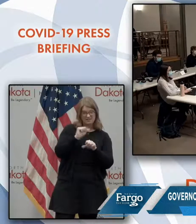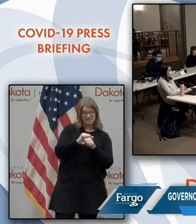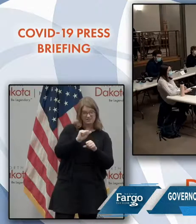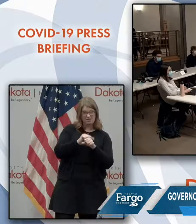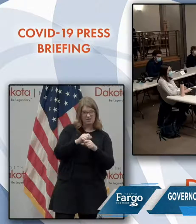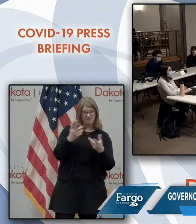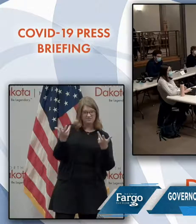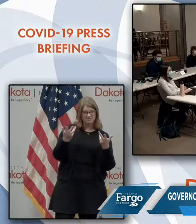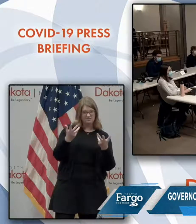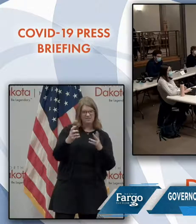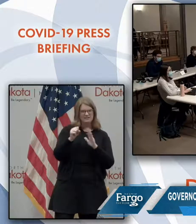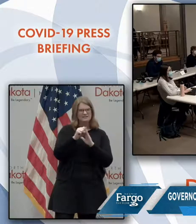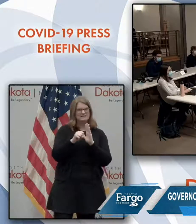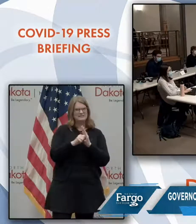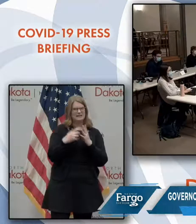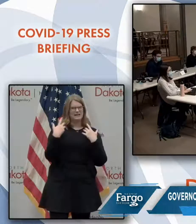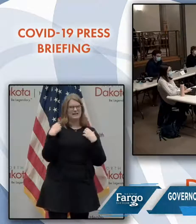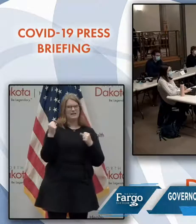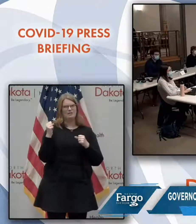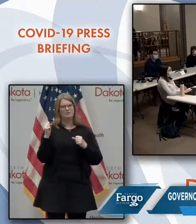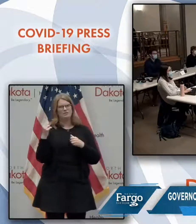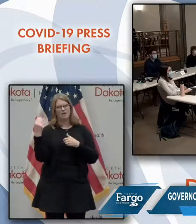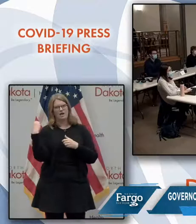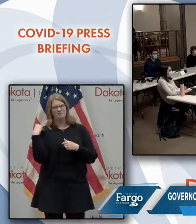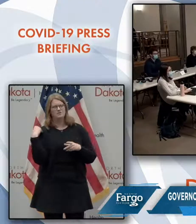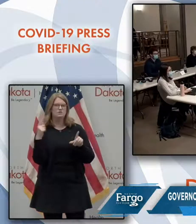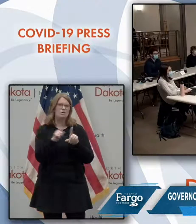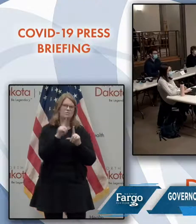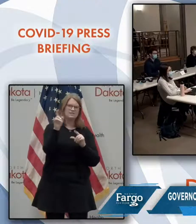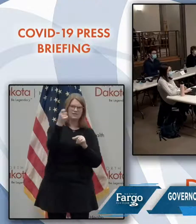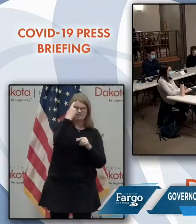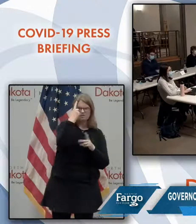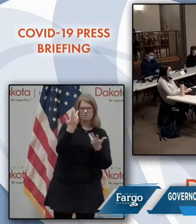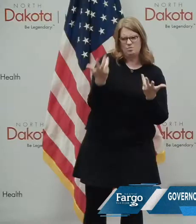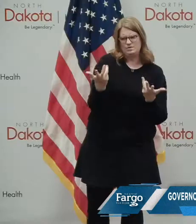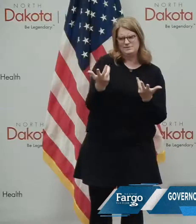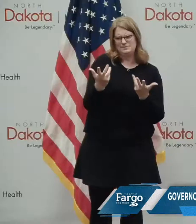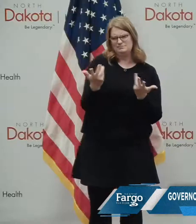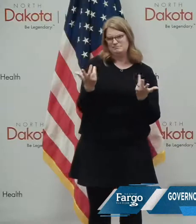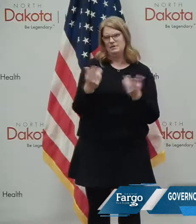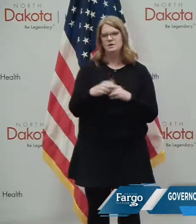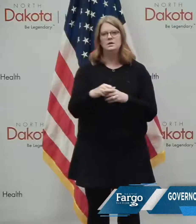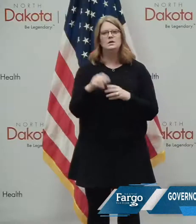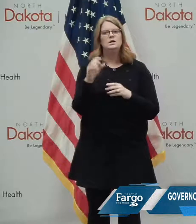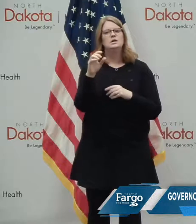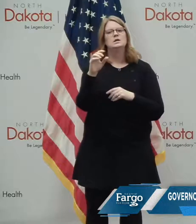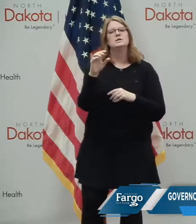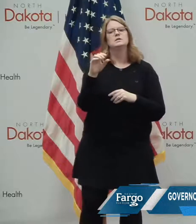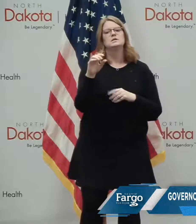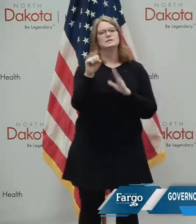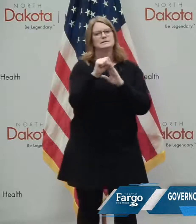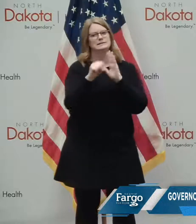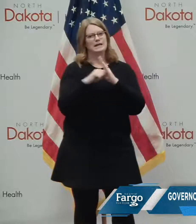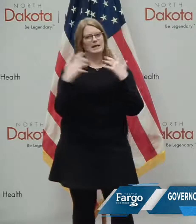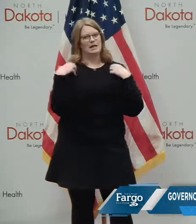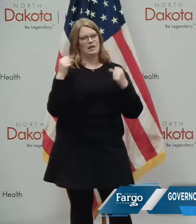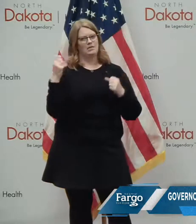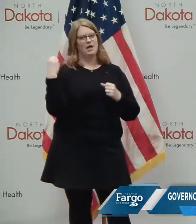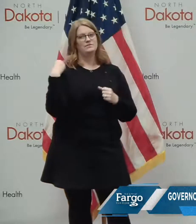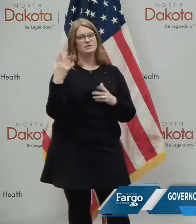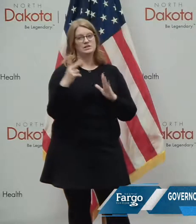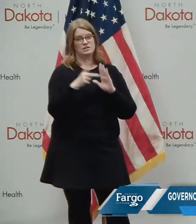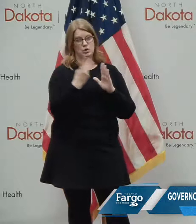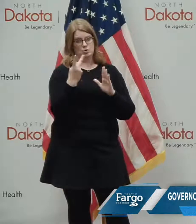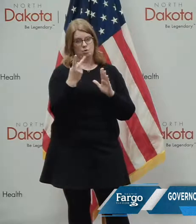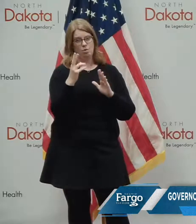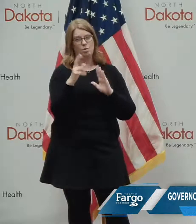the state health officer and the governor? Well, I think the state health officer is a dual role, and it's a dual